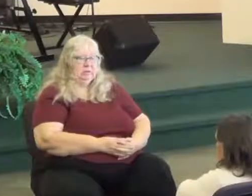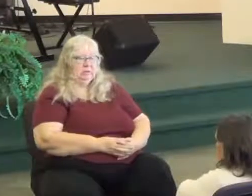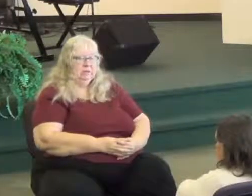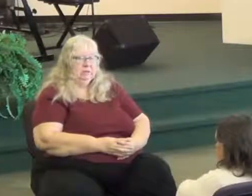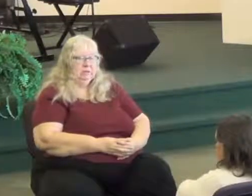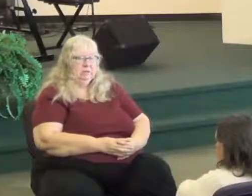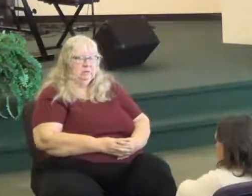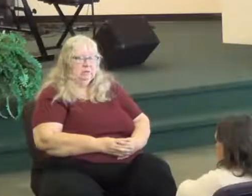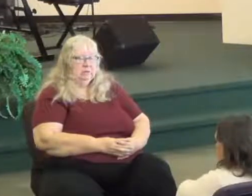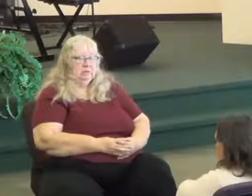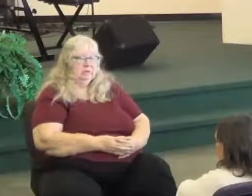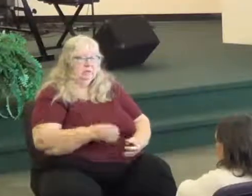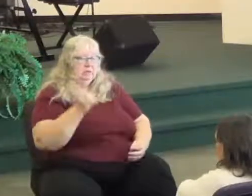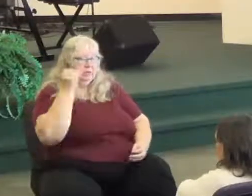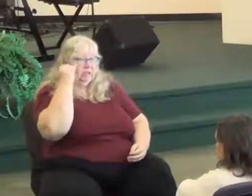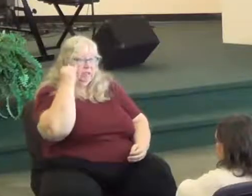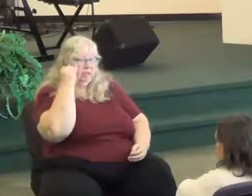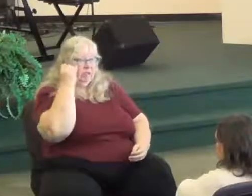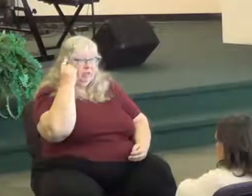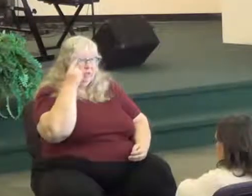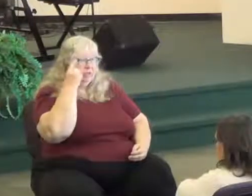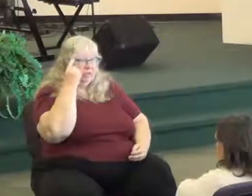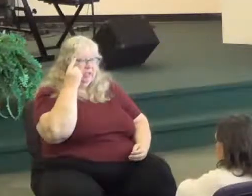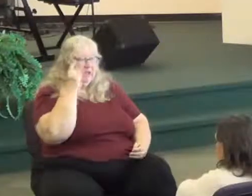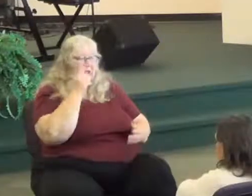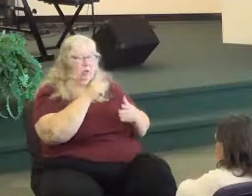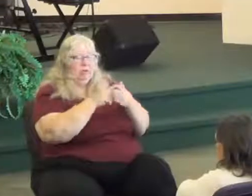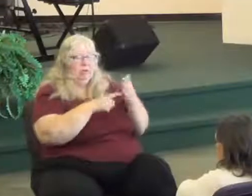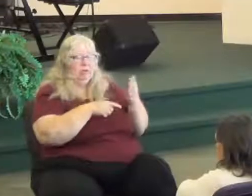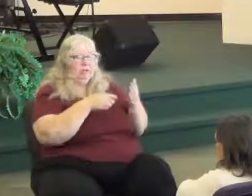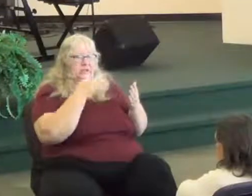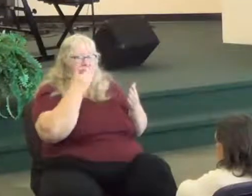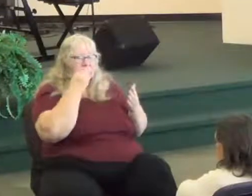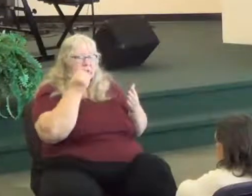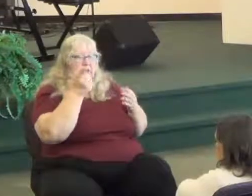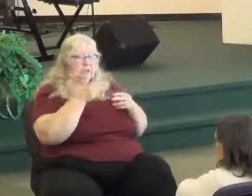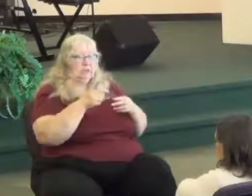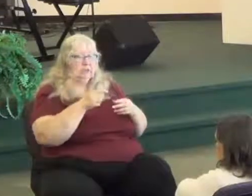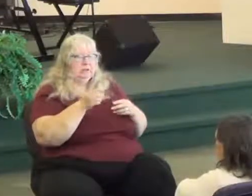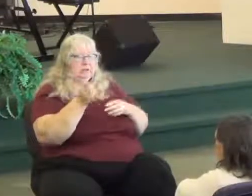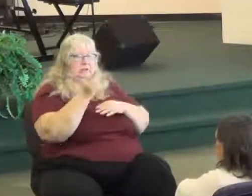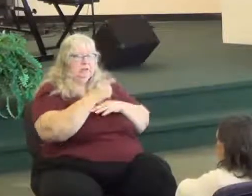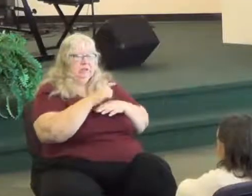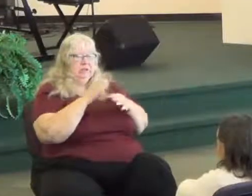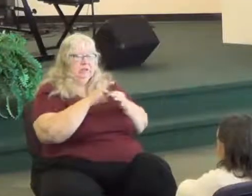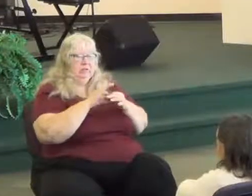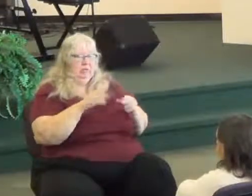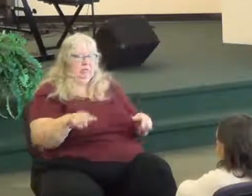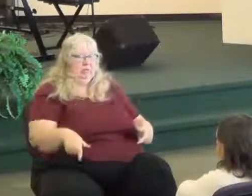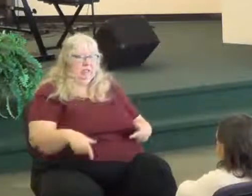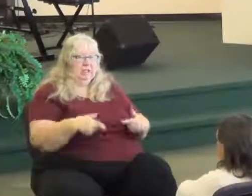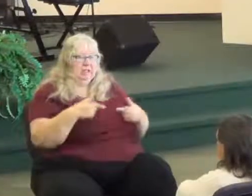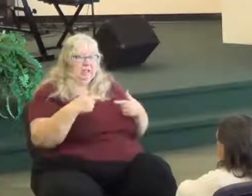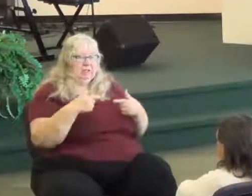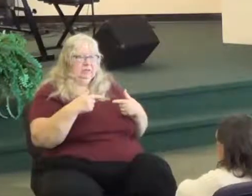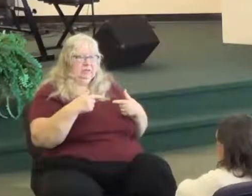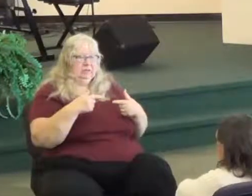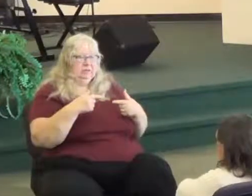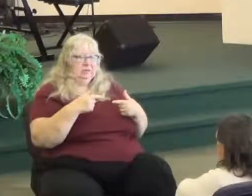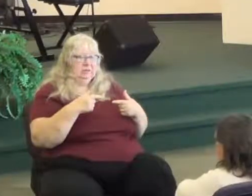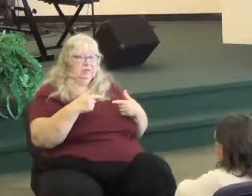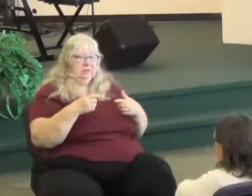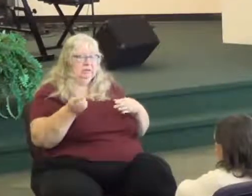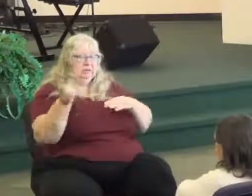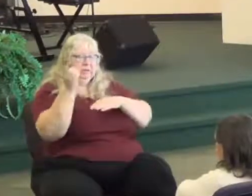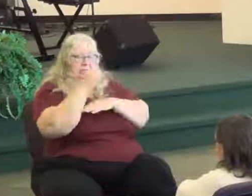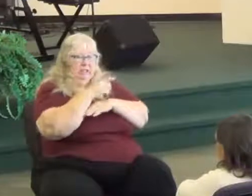And you know what? I think if you asked them, what was the best day of your life? I think they would have said something along the lines of, the day